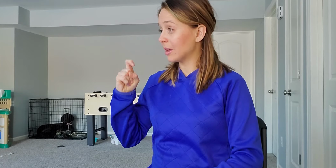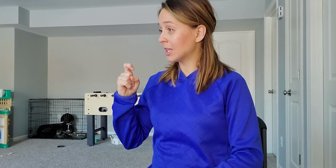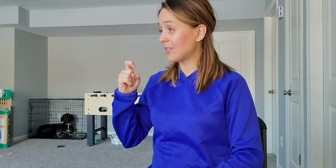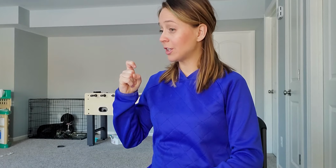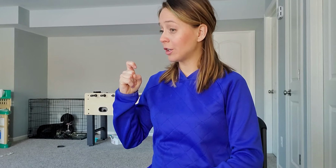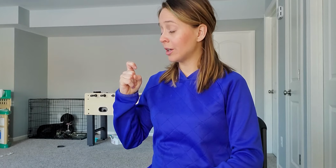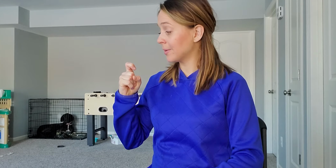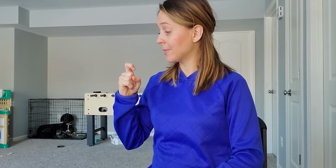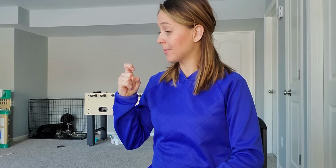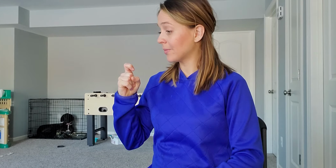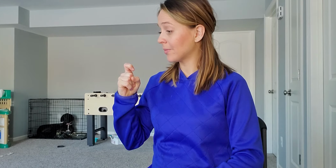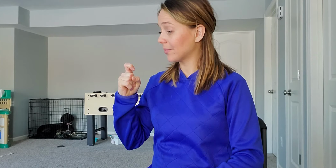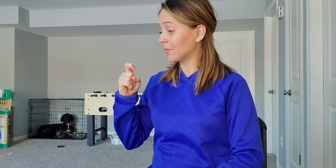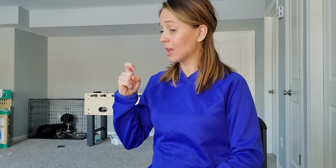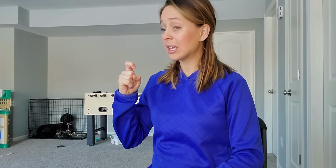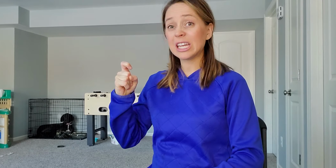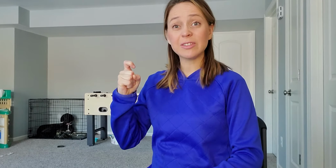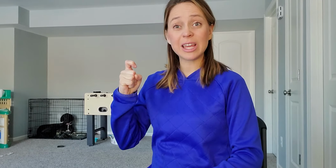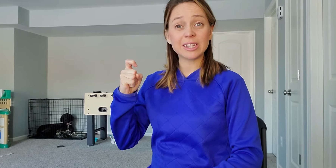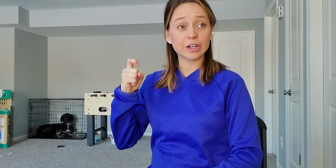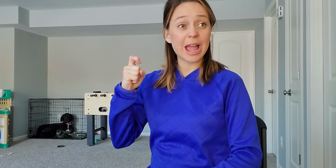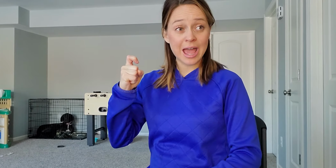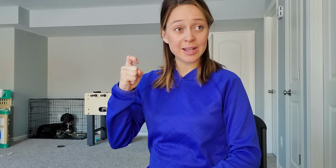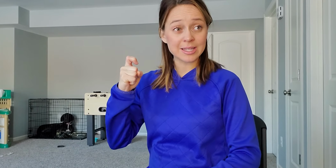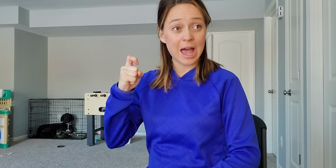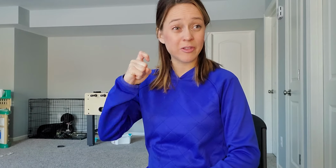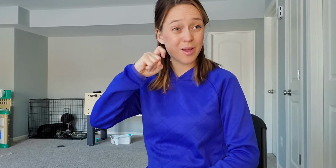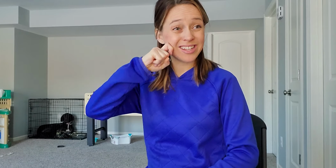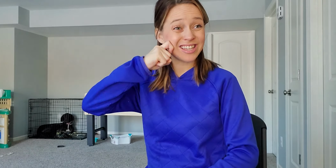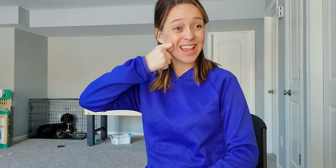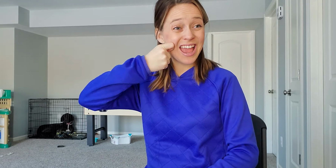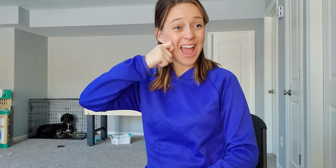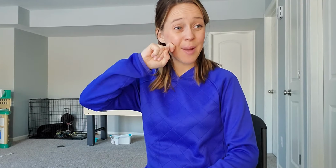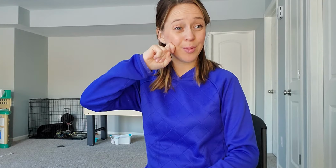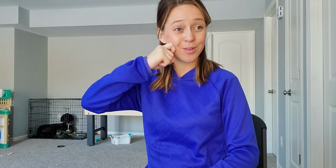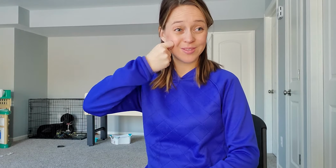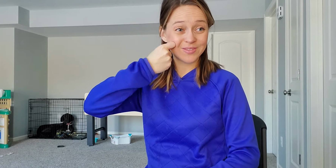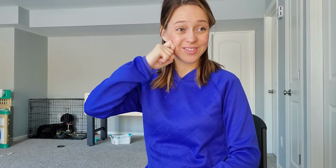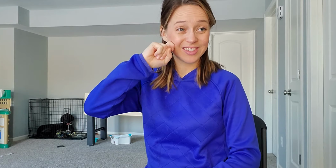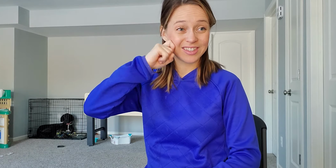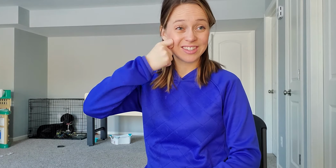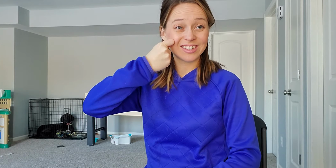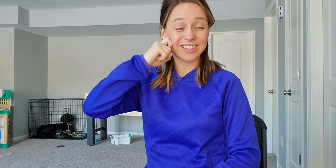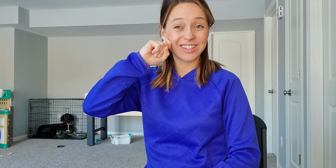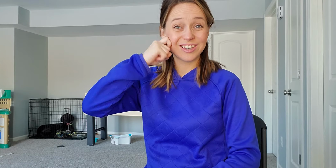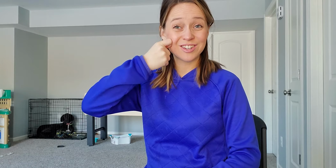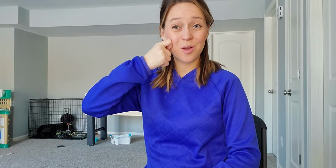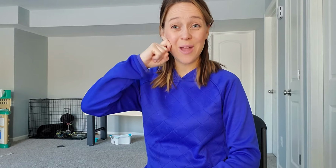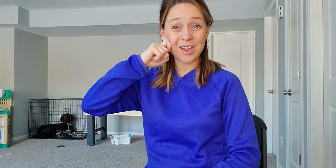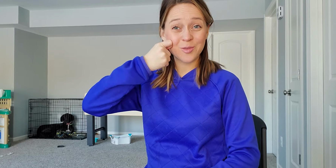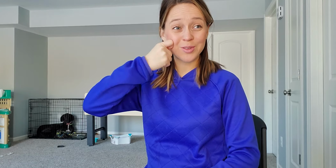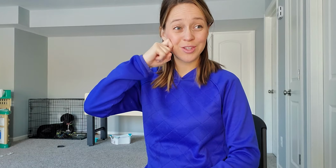Give it a little hook. Kind of like the letter X in the alphabet. Apple. Apple. You're going to go back and forth on your